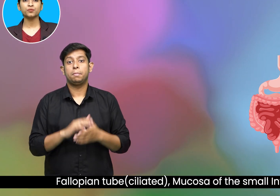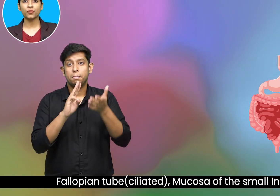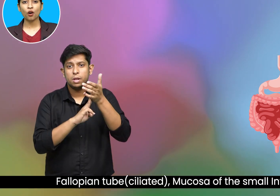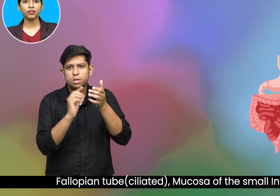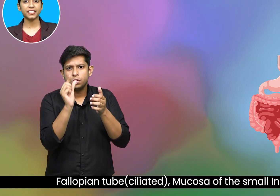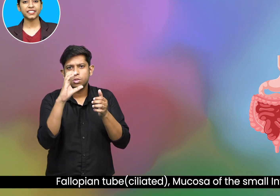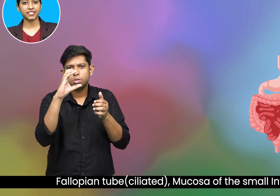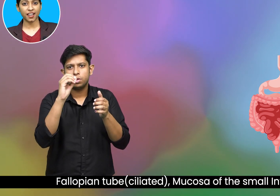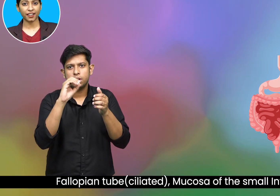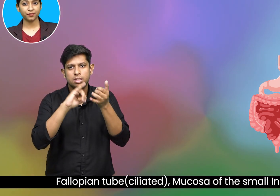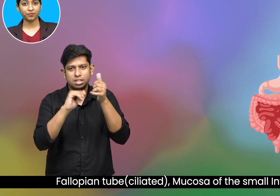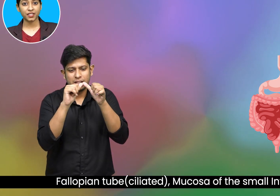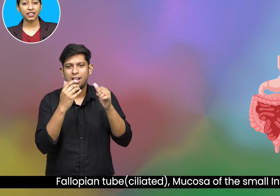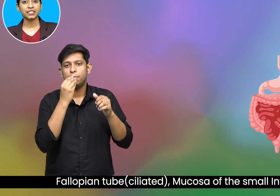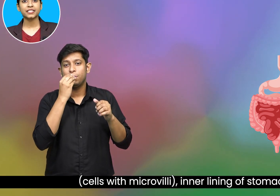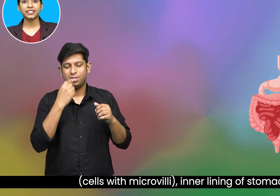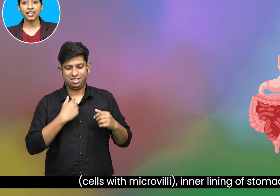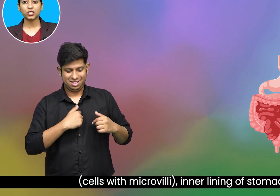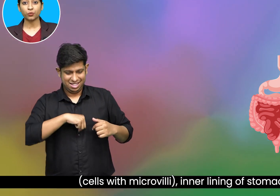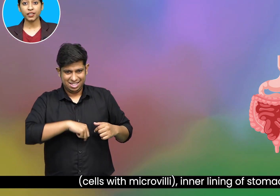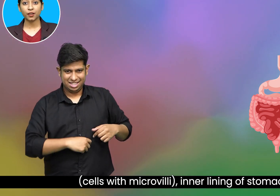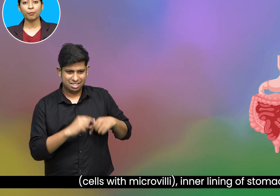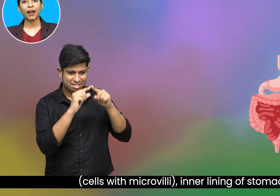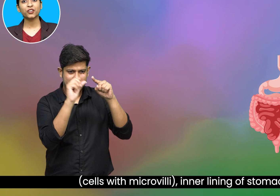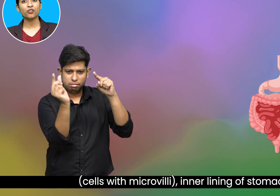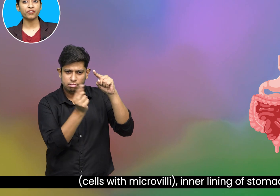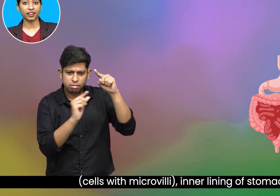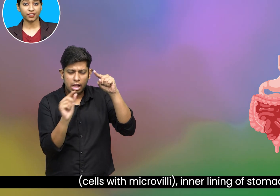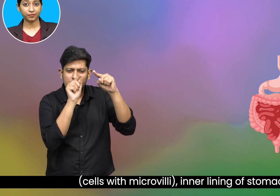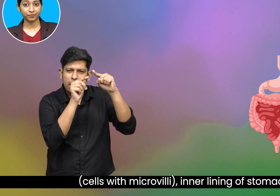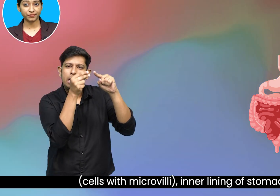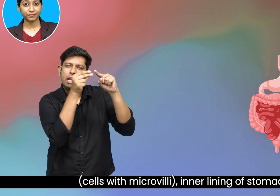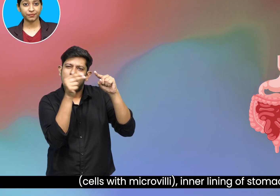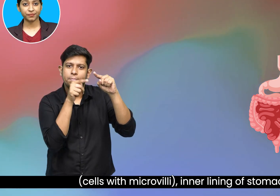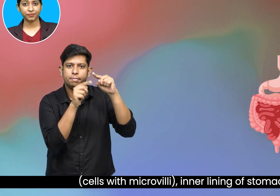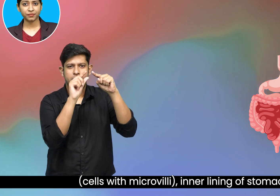Mucosa of small intestine. Cells with microvilli.